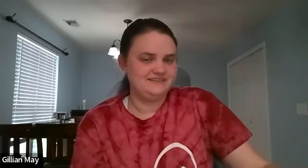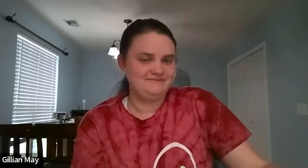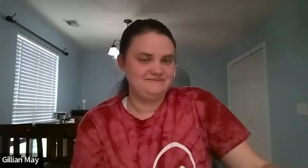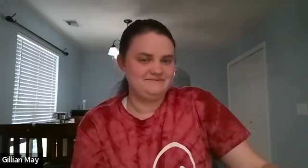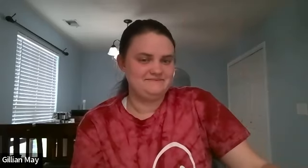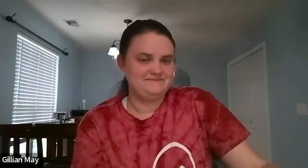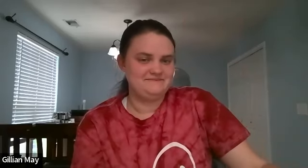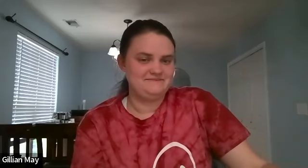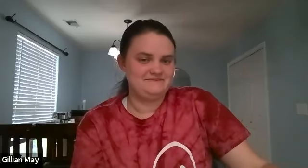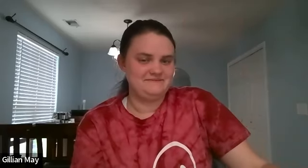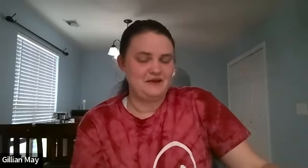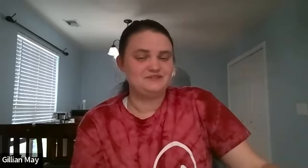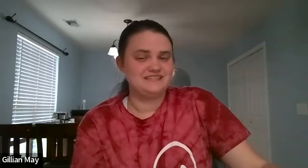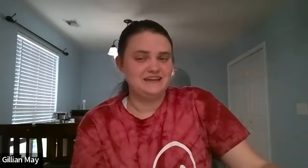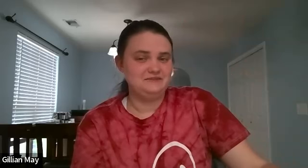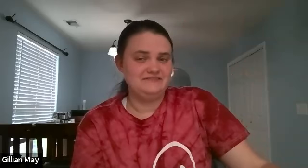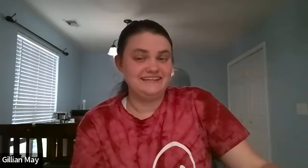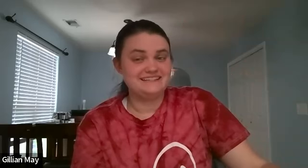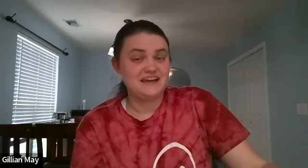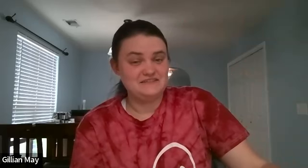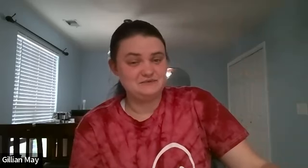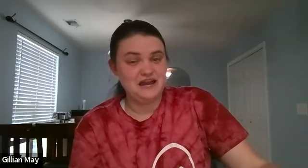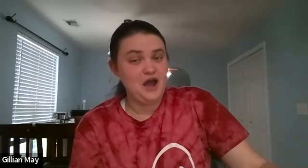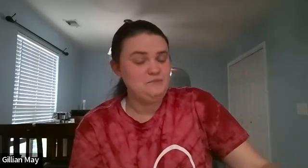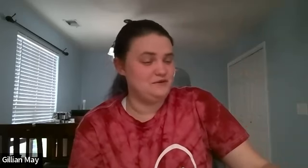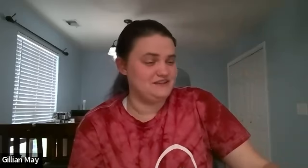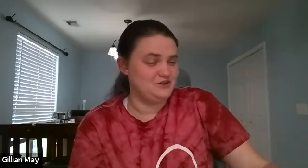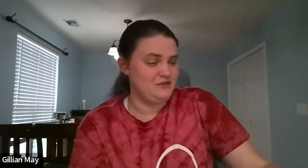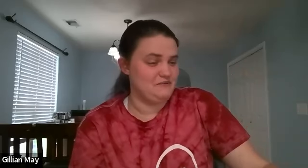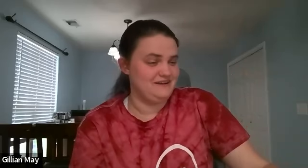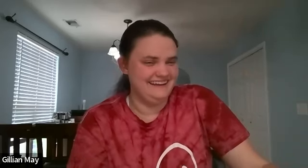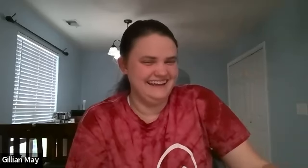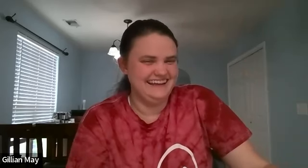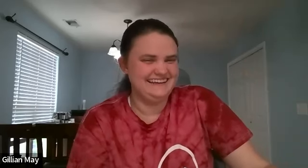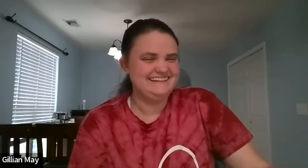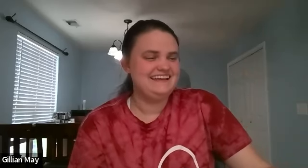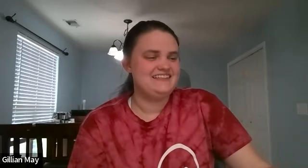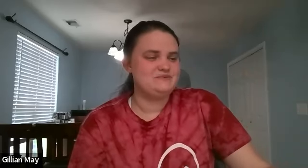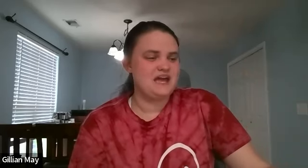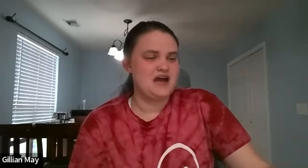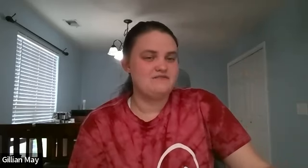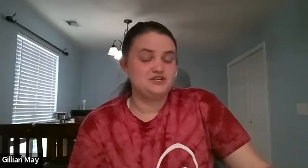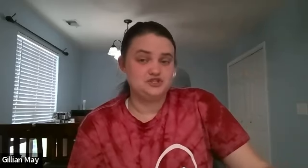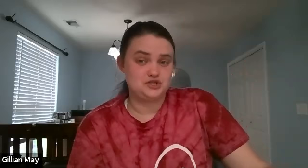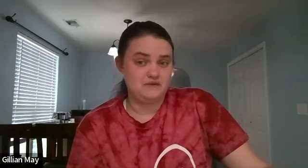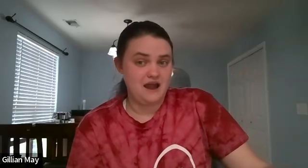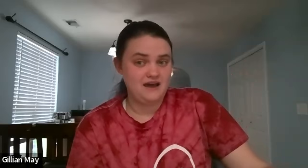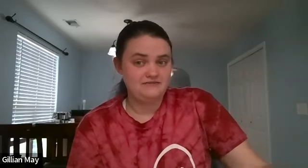Monkey. I was going to say, I don't even need to sign this one. I hope you guys know that one. Then we have giraffe.